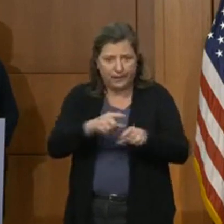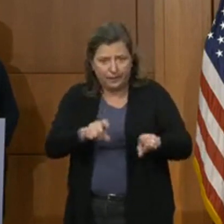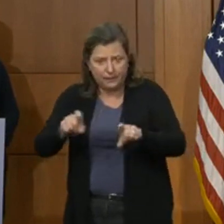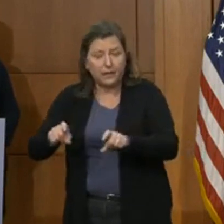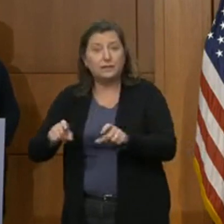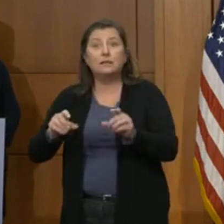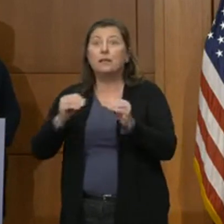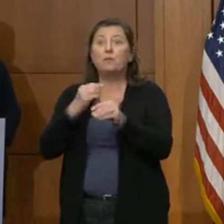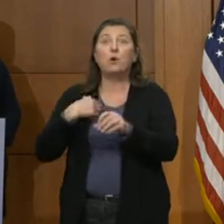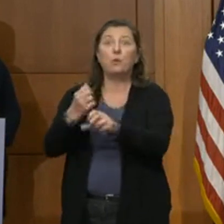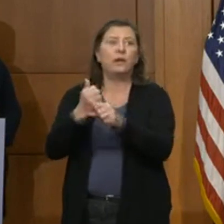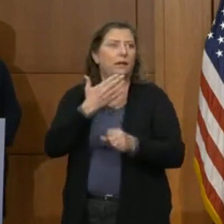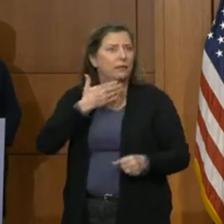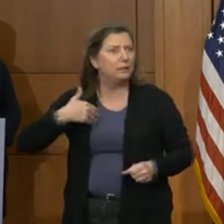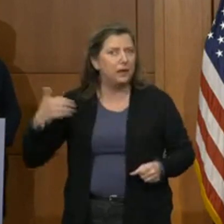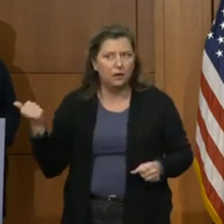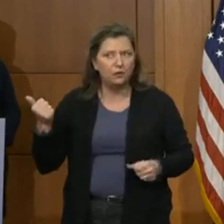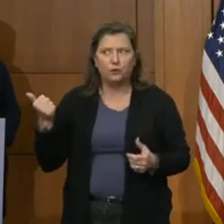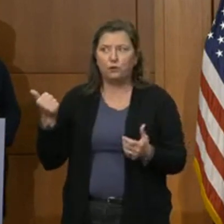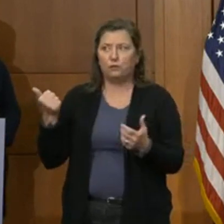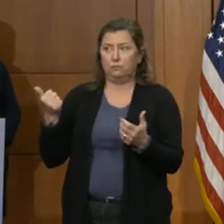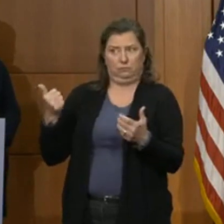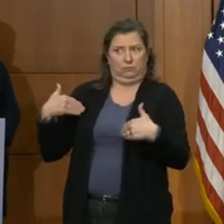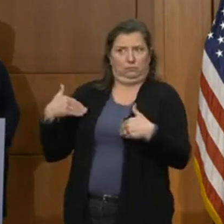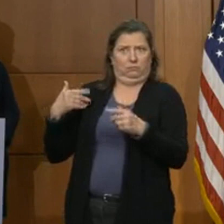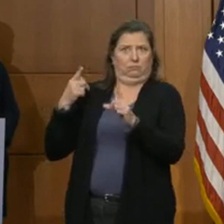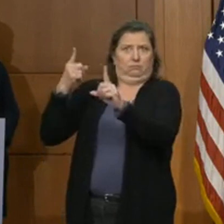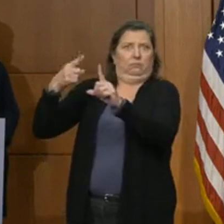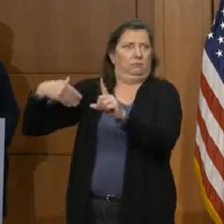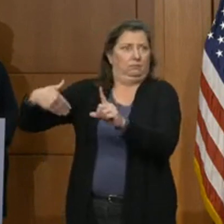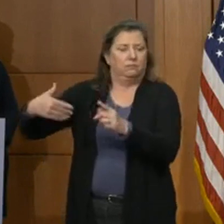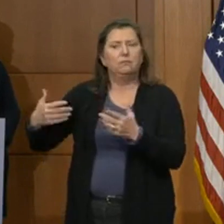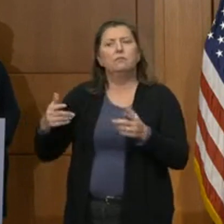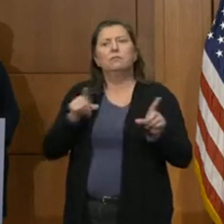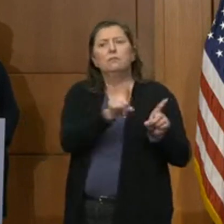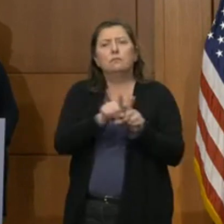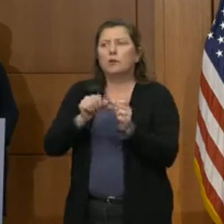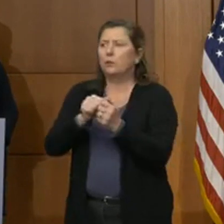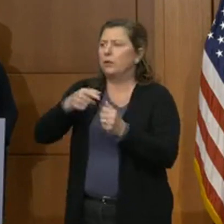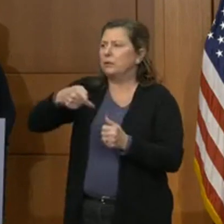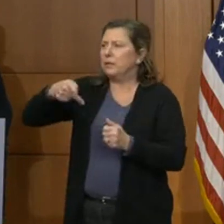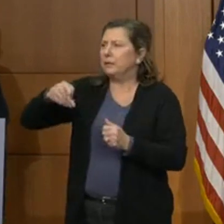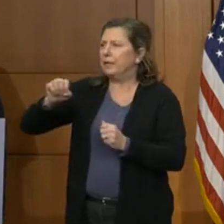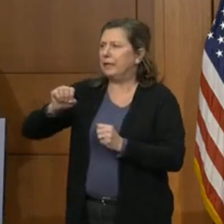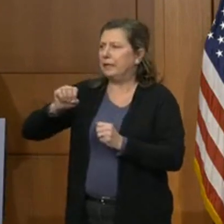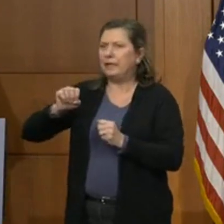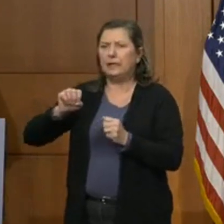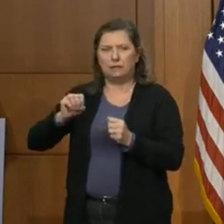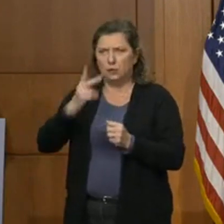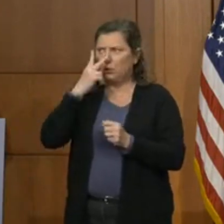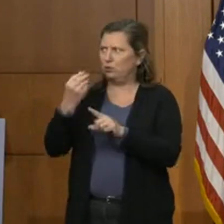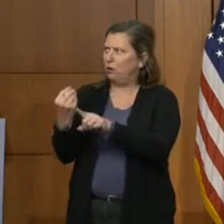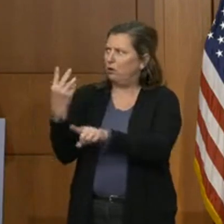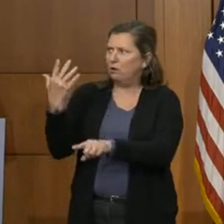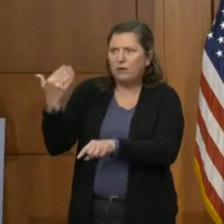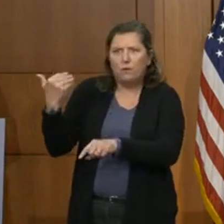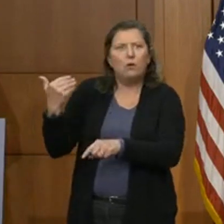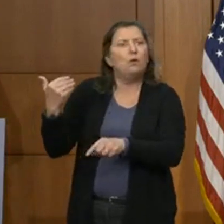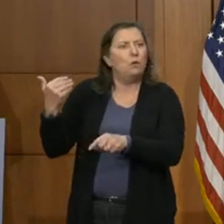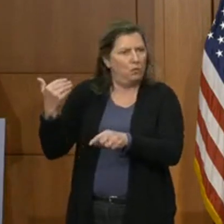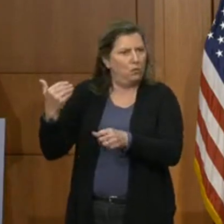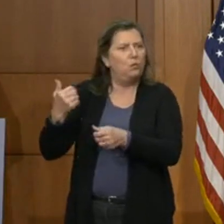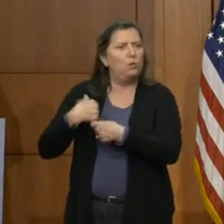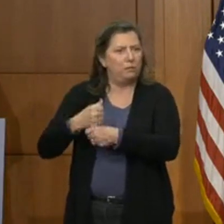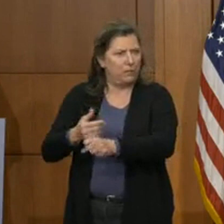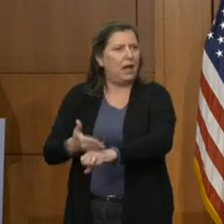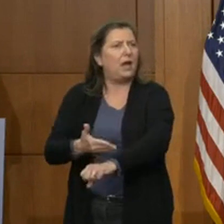better. As I said, we're not where we need to be, and the same is with PPE. And I think you saw the slide earlier. We've made a lot of